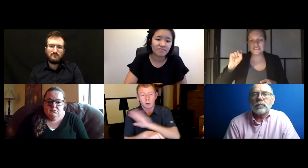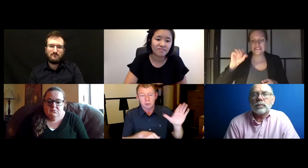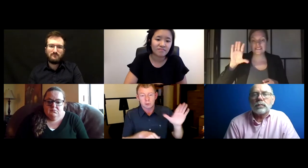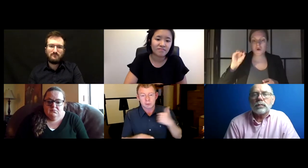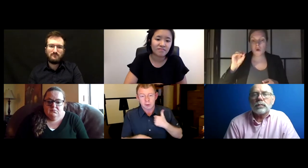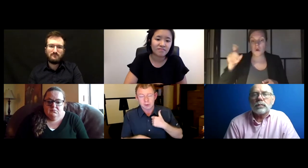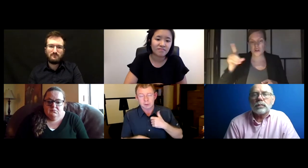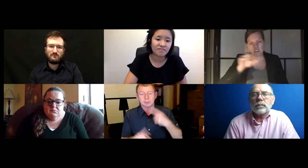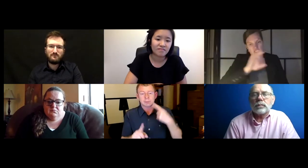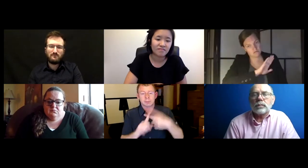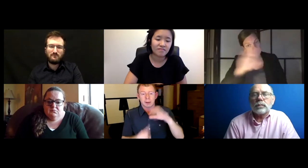again.